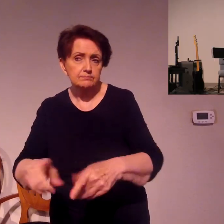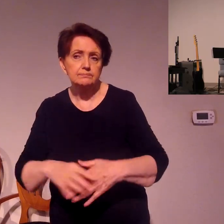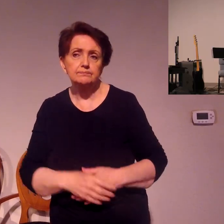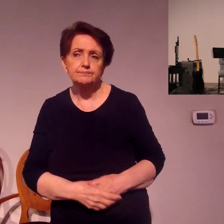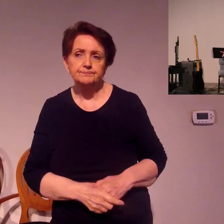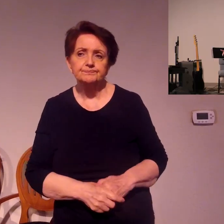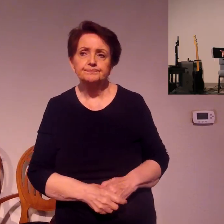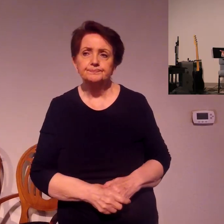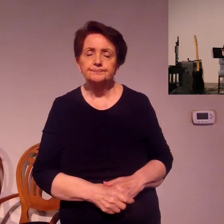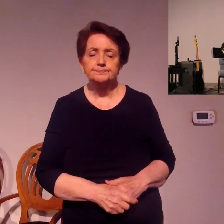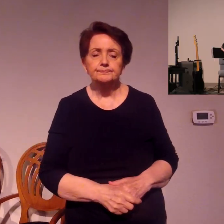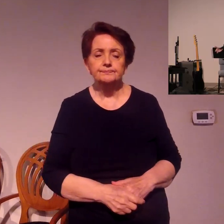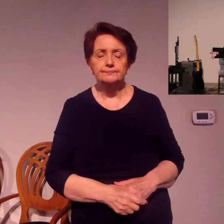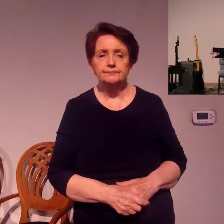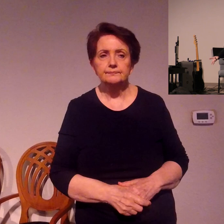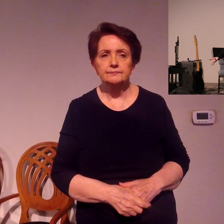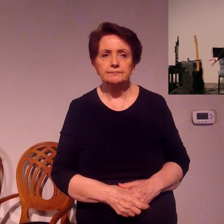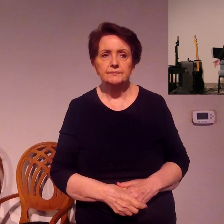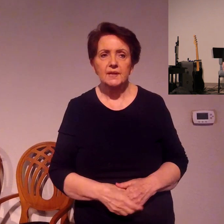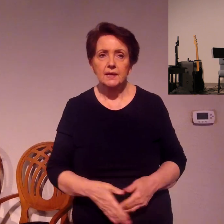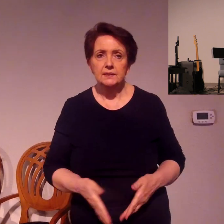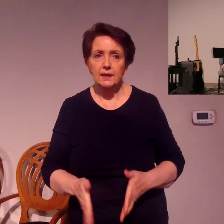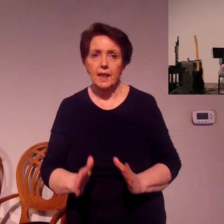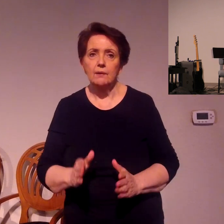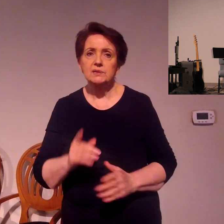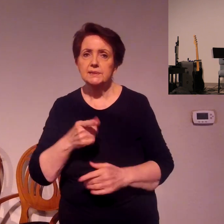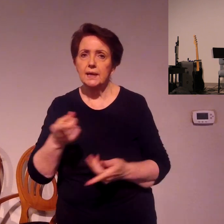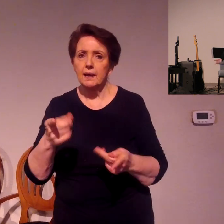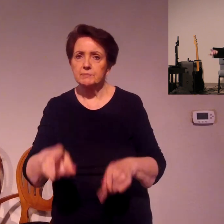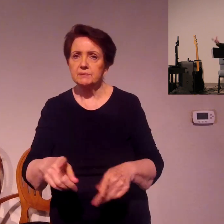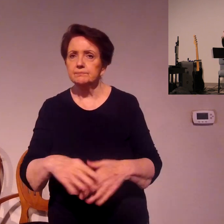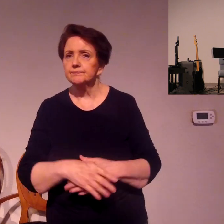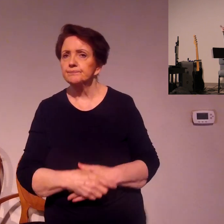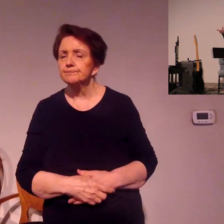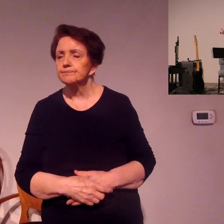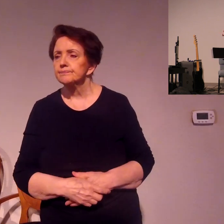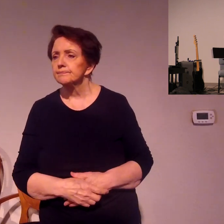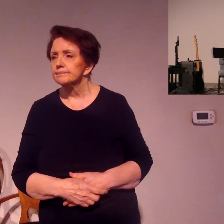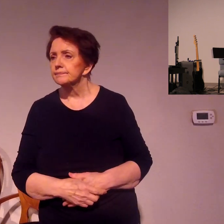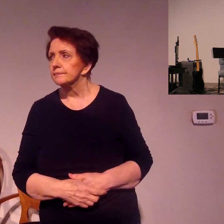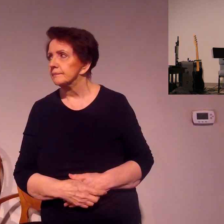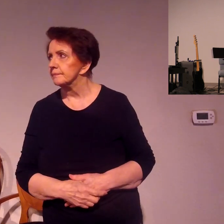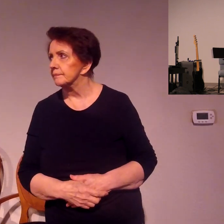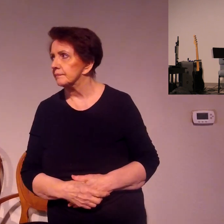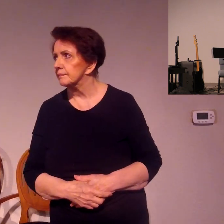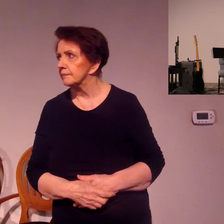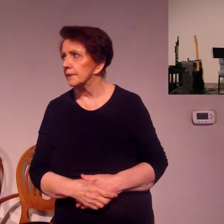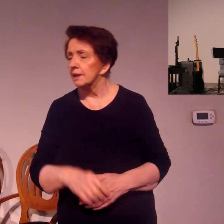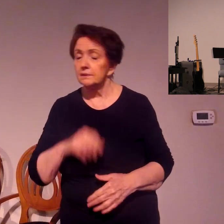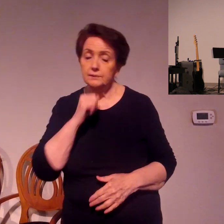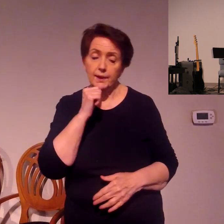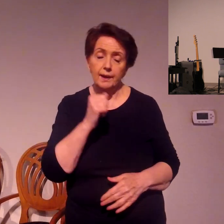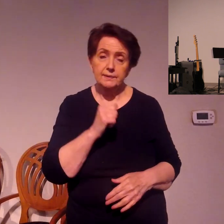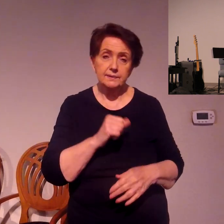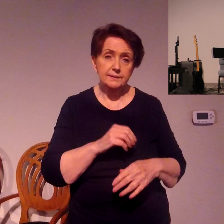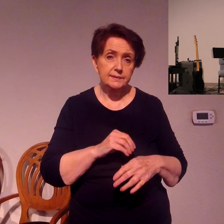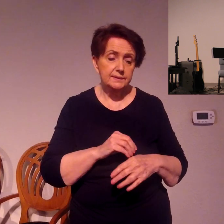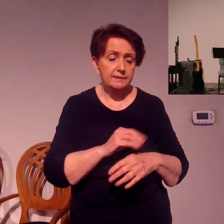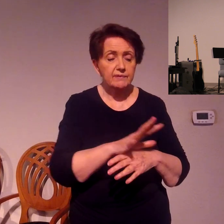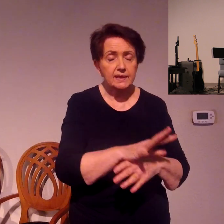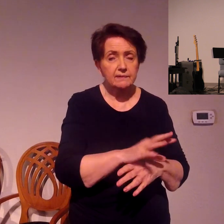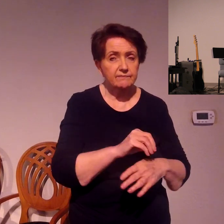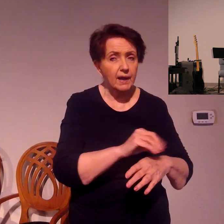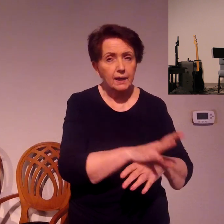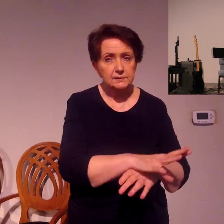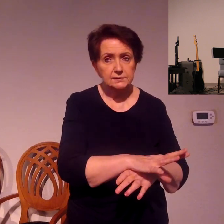to allow that to be so. The other side of that coin of not giving advice, like not, I'm just going to try to help,